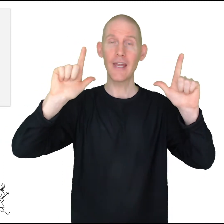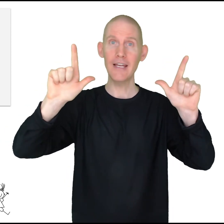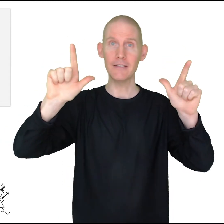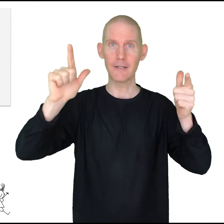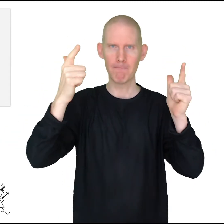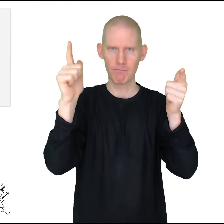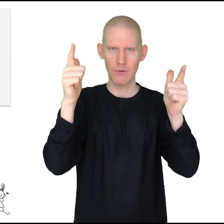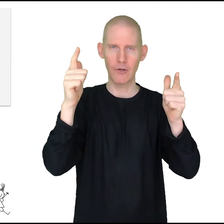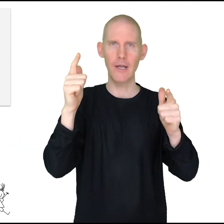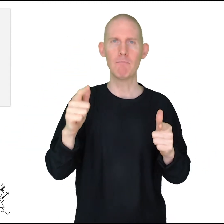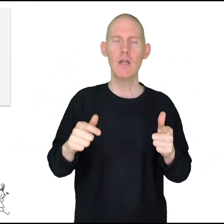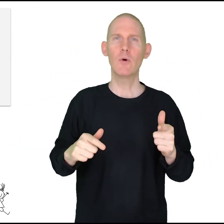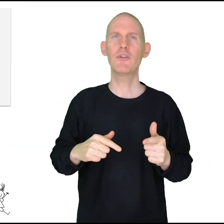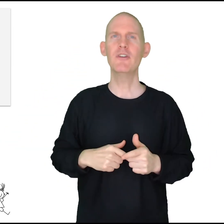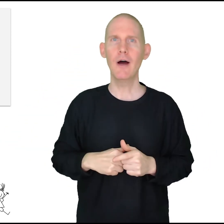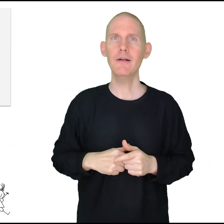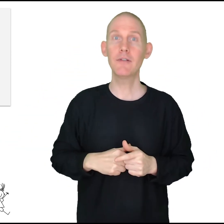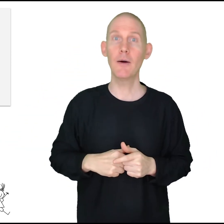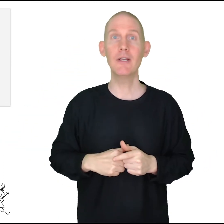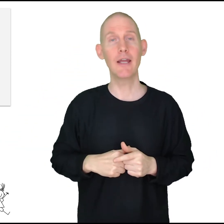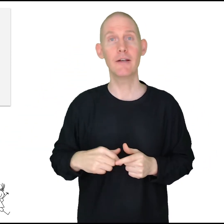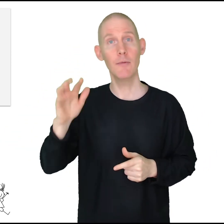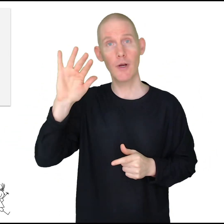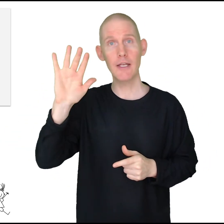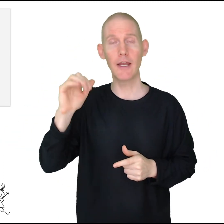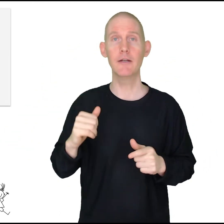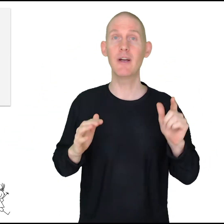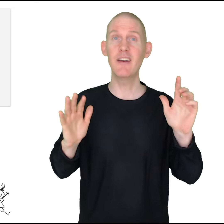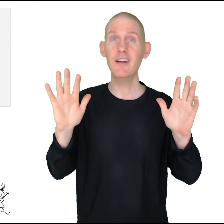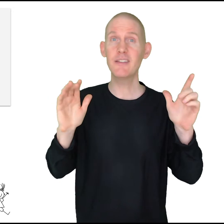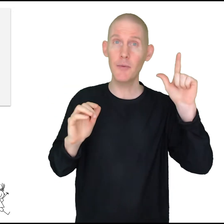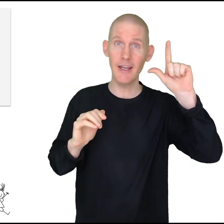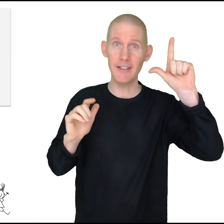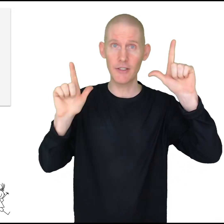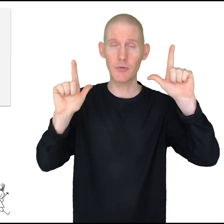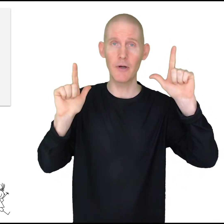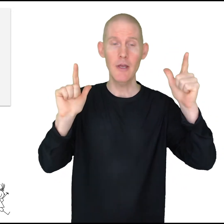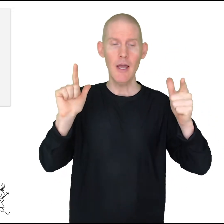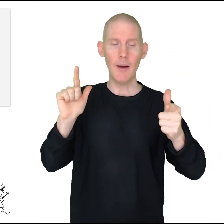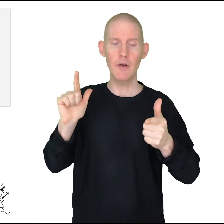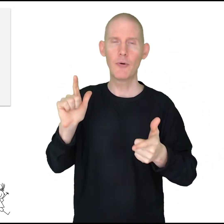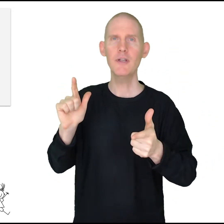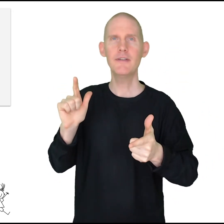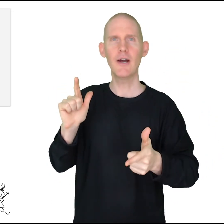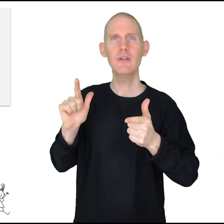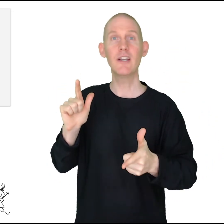hands. Okay, with your non-dominant hand, I'm right-handed. My non-dominant hand's this one. I'm going to put it down here to make